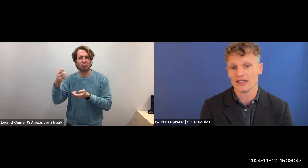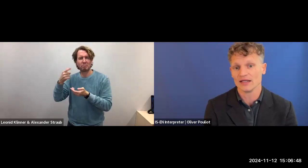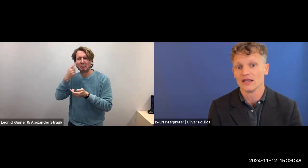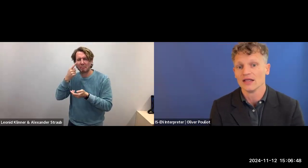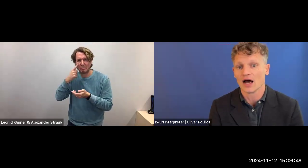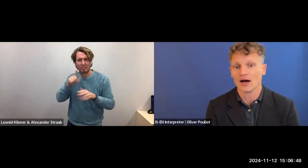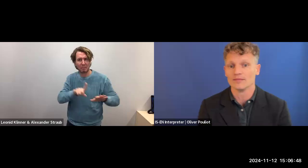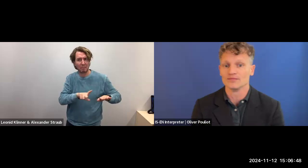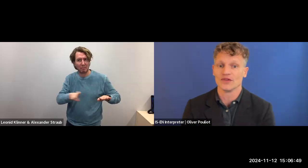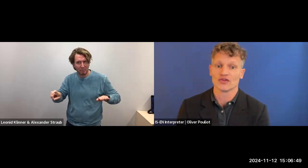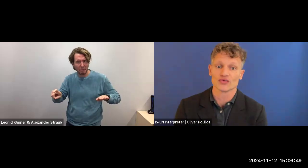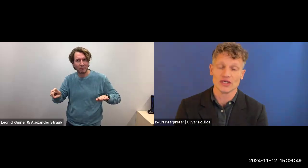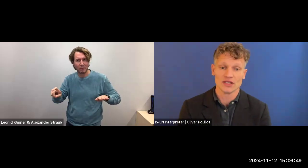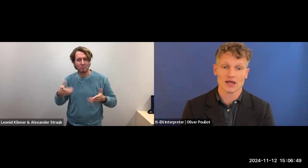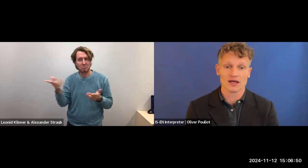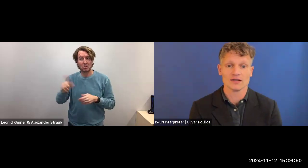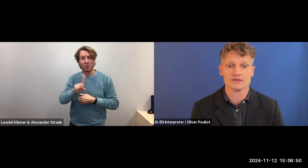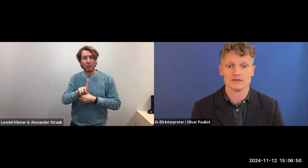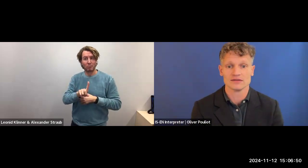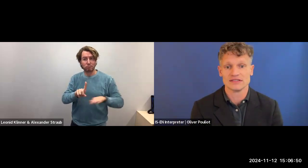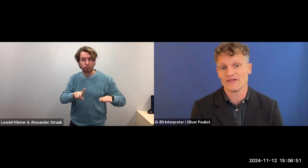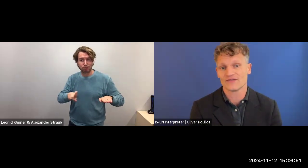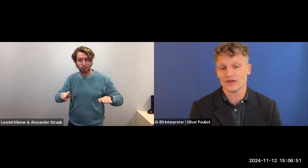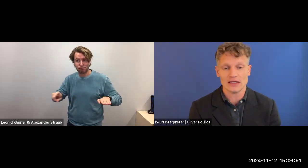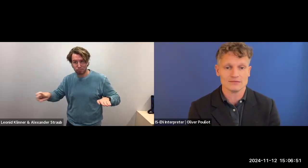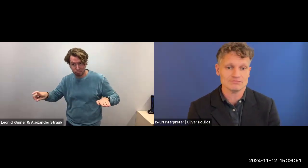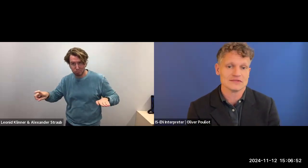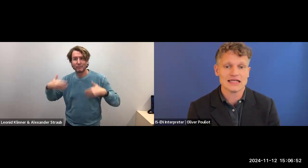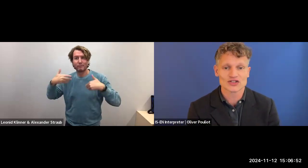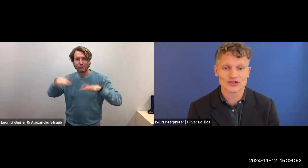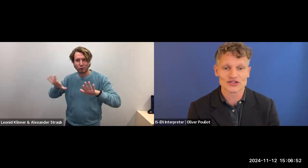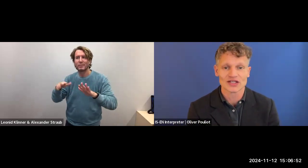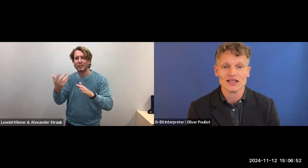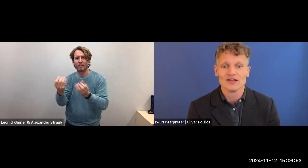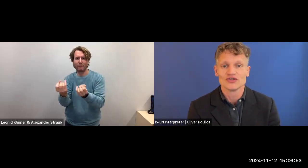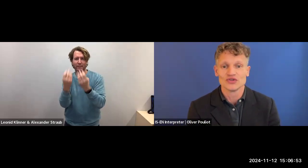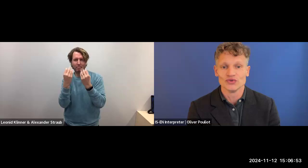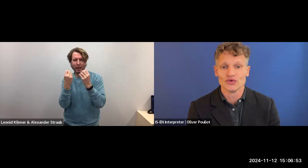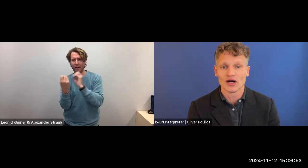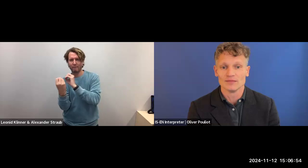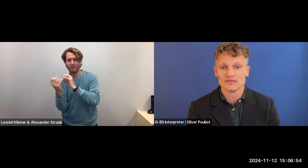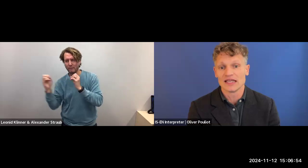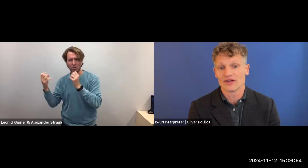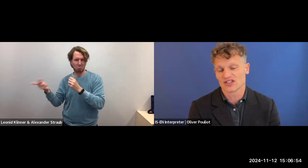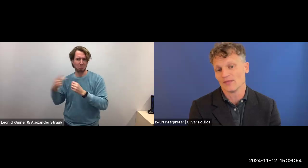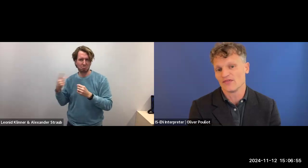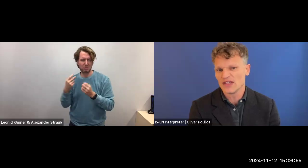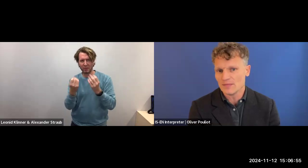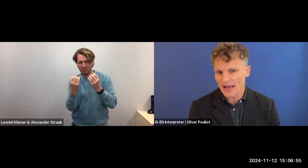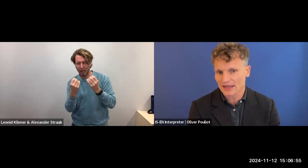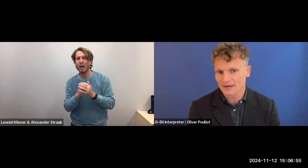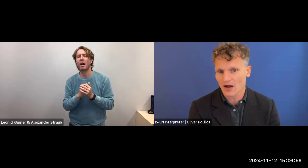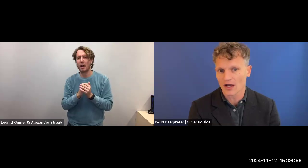again invited the 3 deaf testers to give us